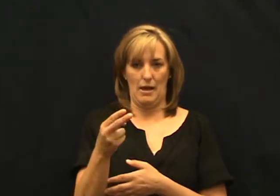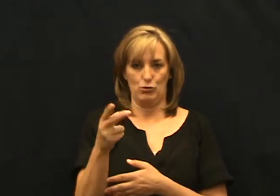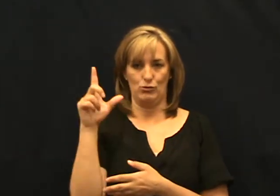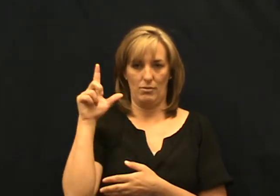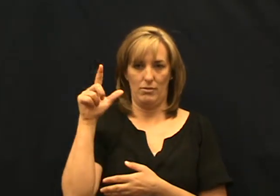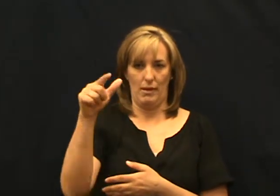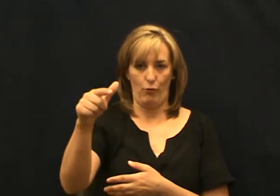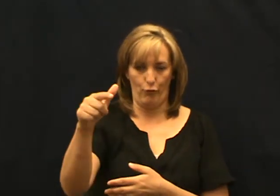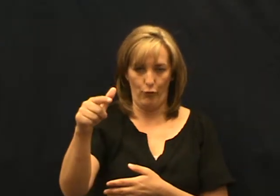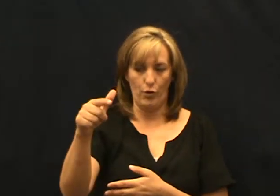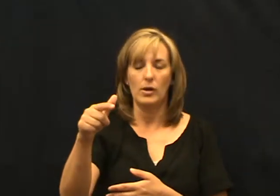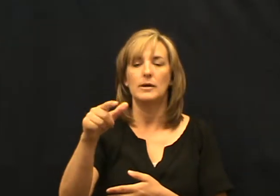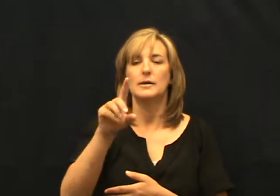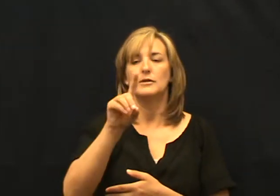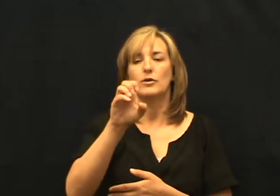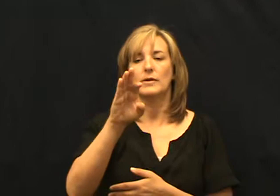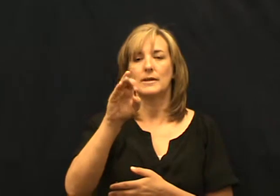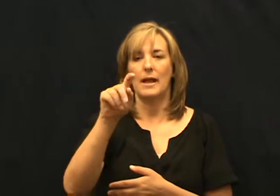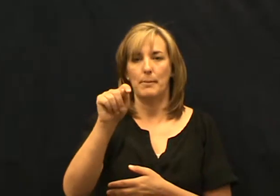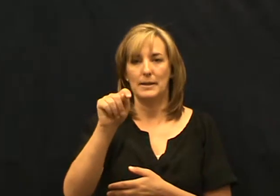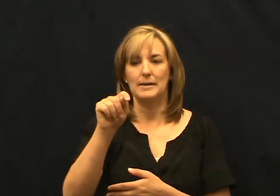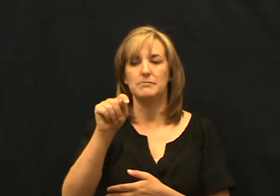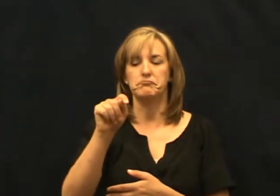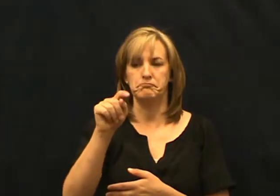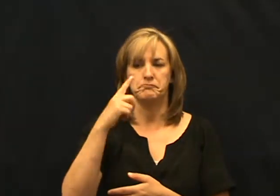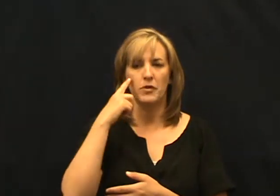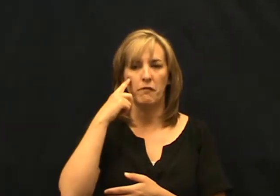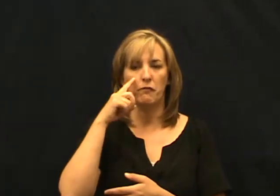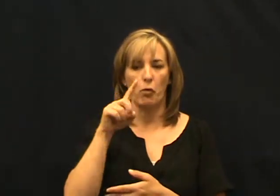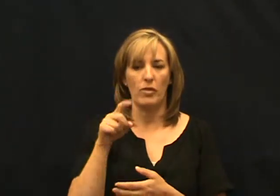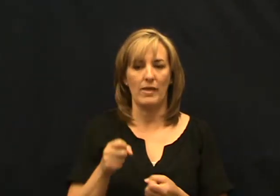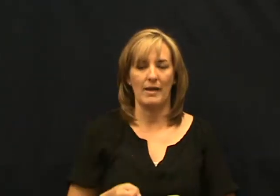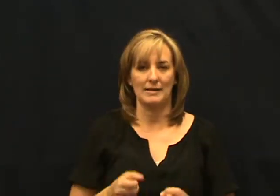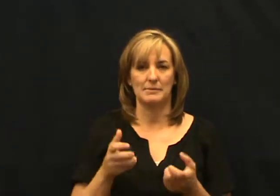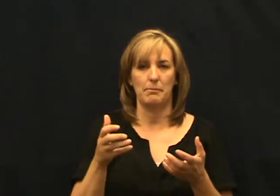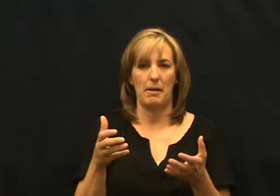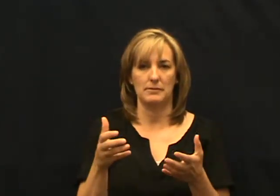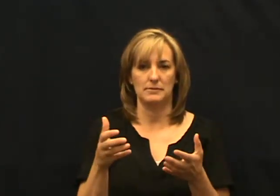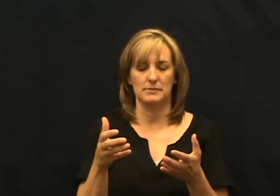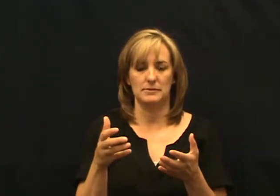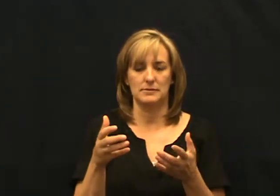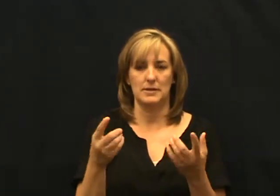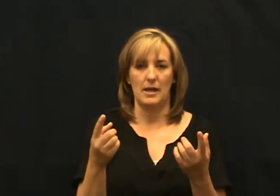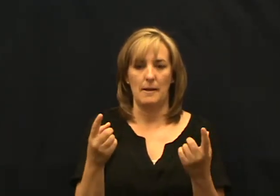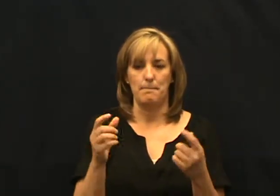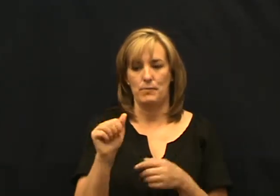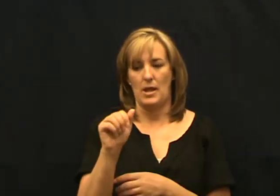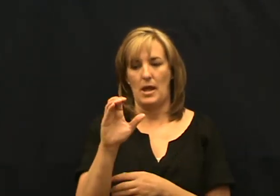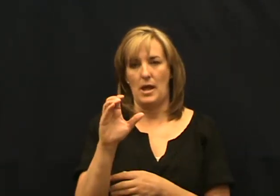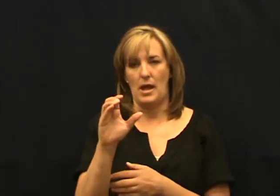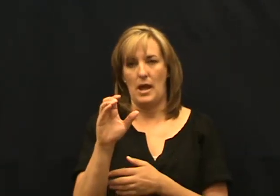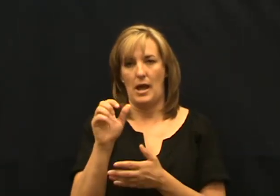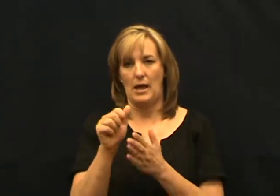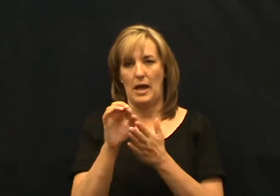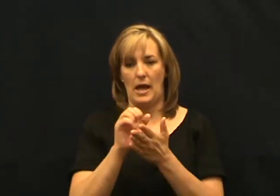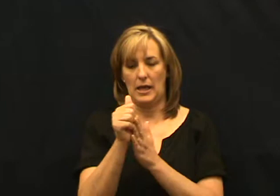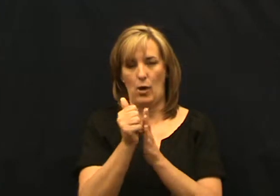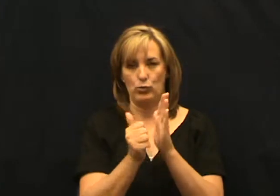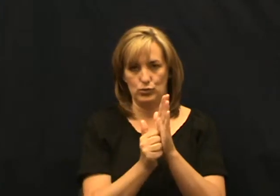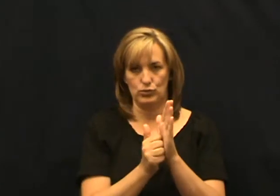the debit would be to the expense account, and the credit in that case would be to accounts payable. Net income